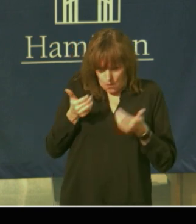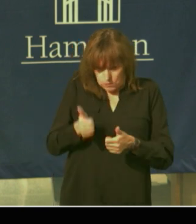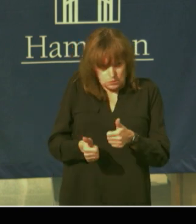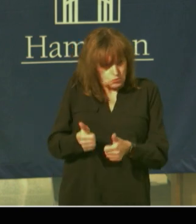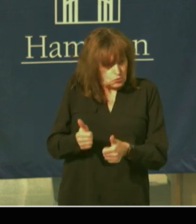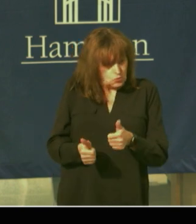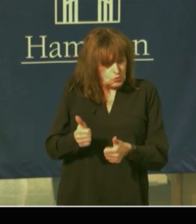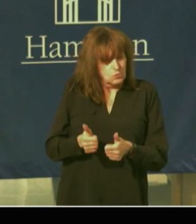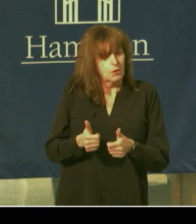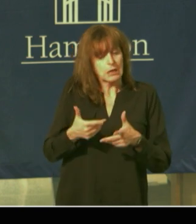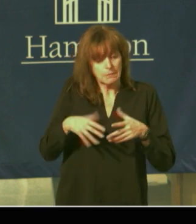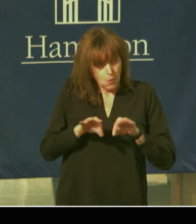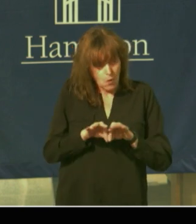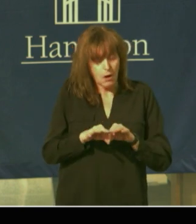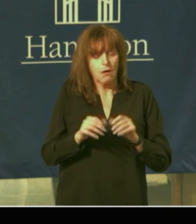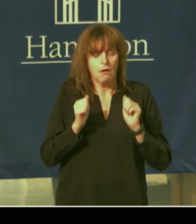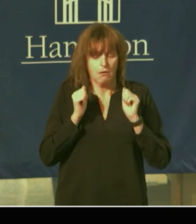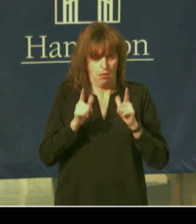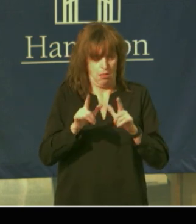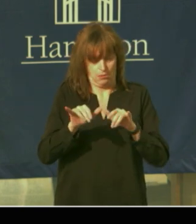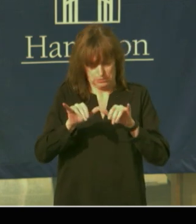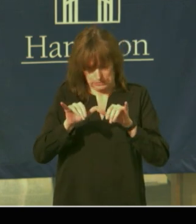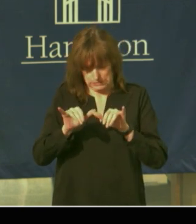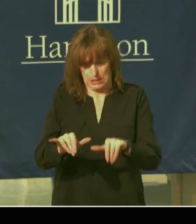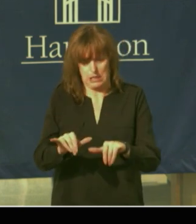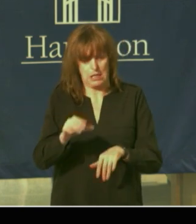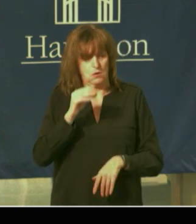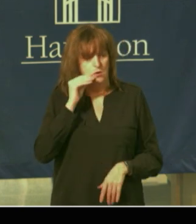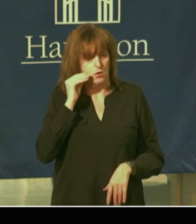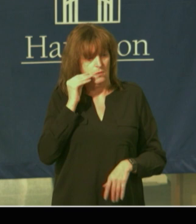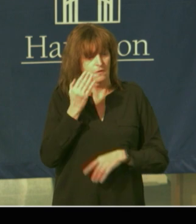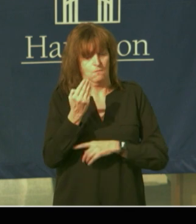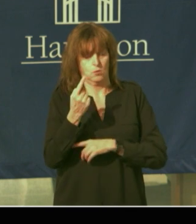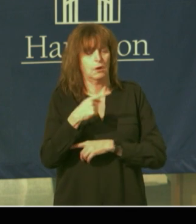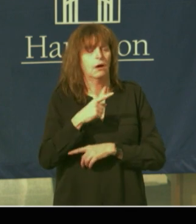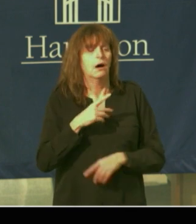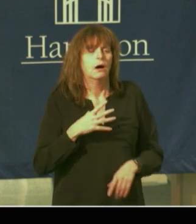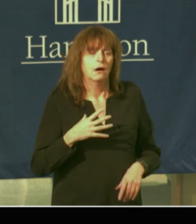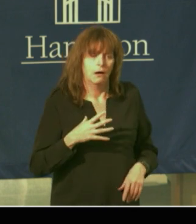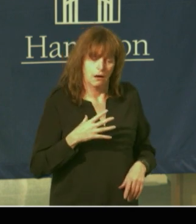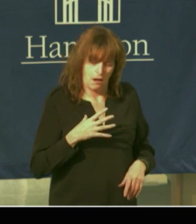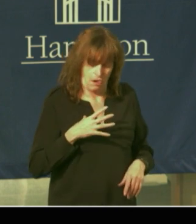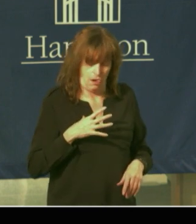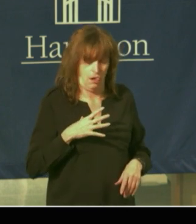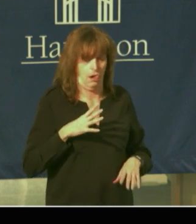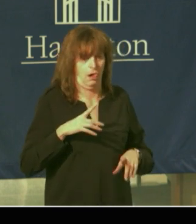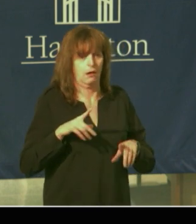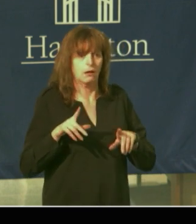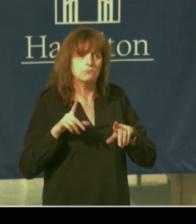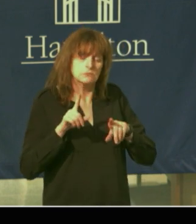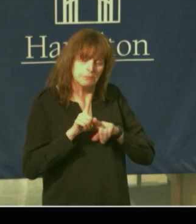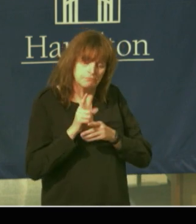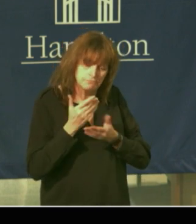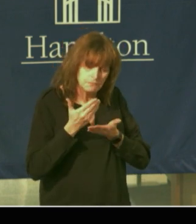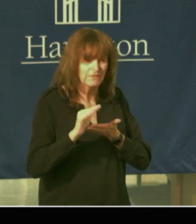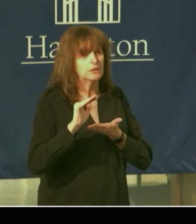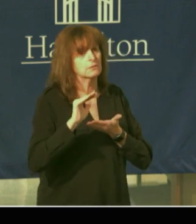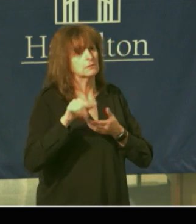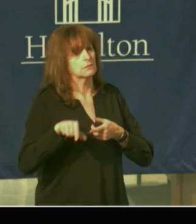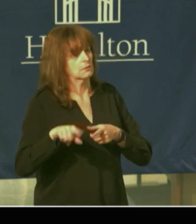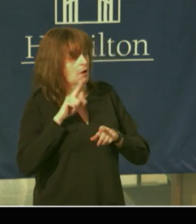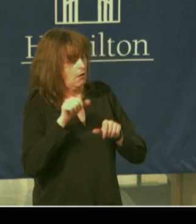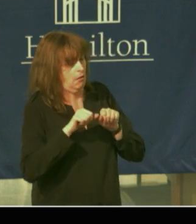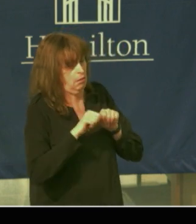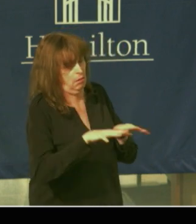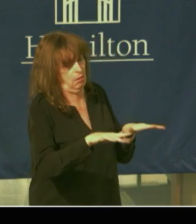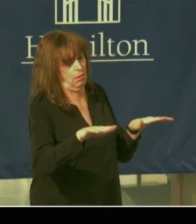to get in contact with anybody else and pass the virus on. What would I say to people that aren't self-isolating? I think I'd